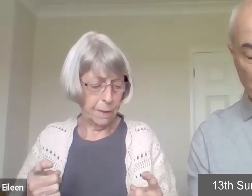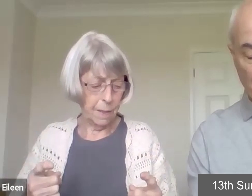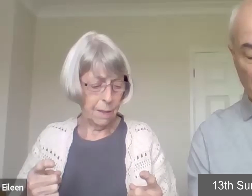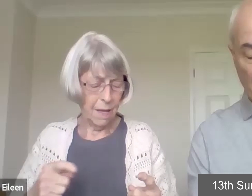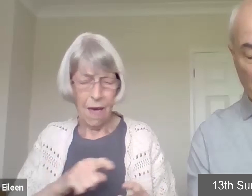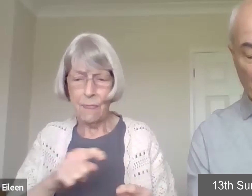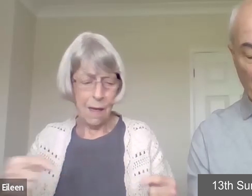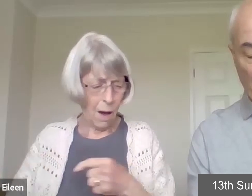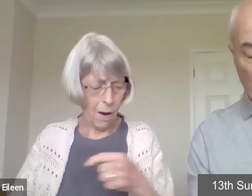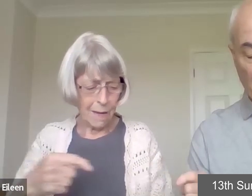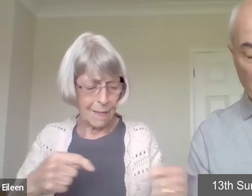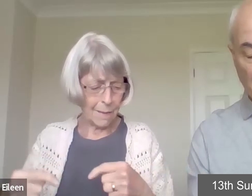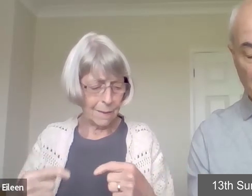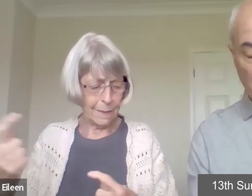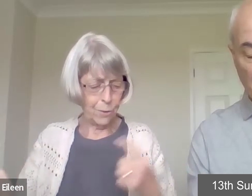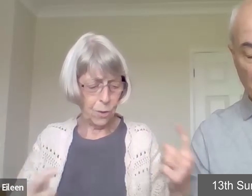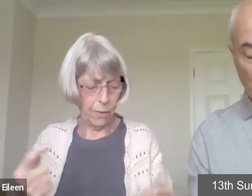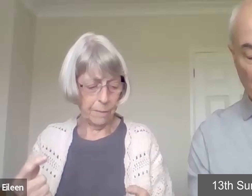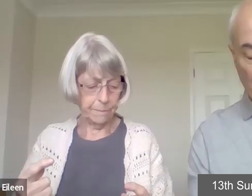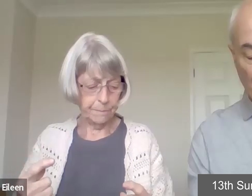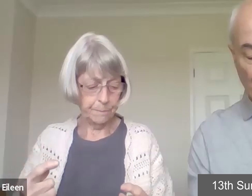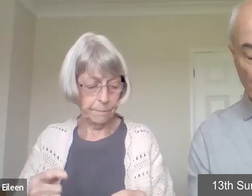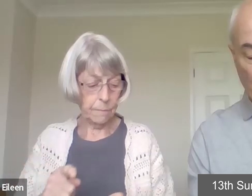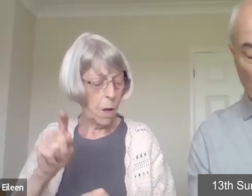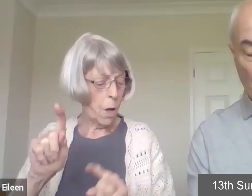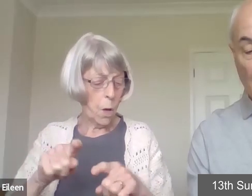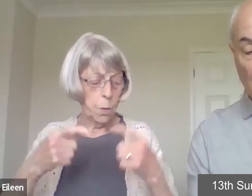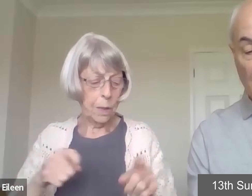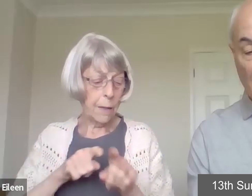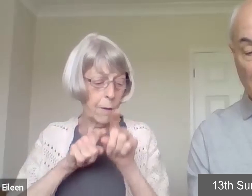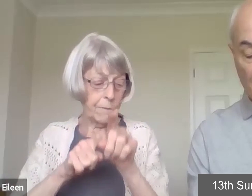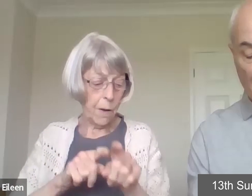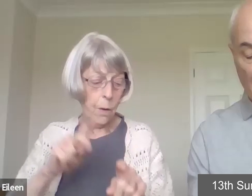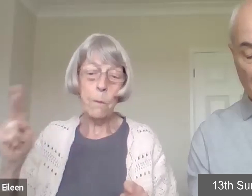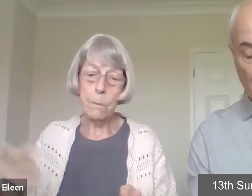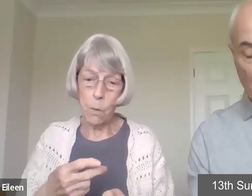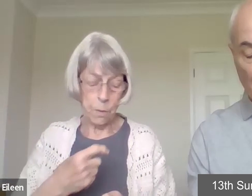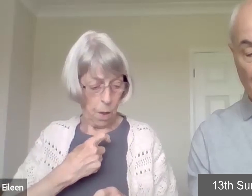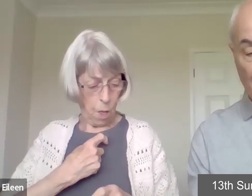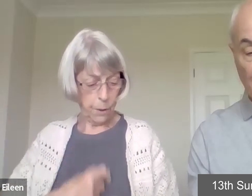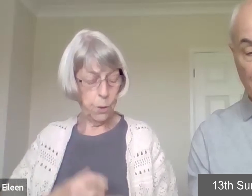different, they are against each other. You cannot follow both